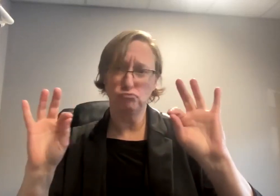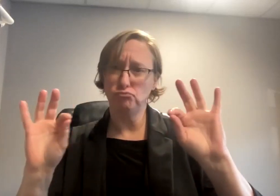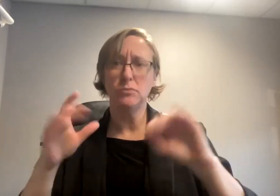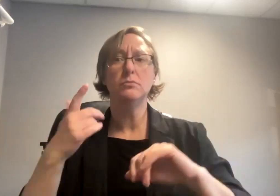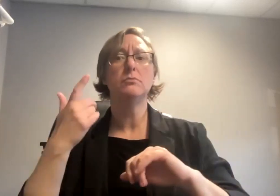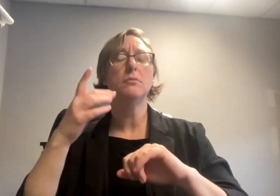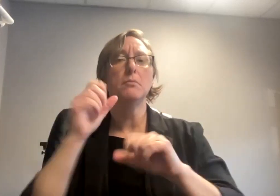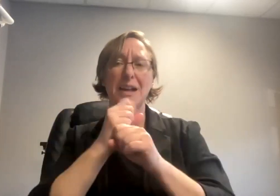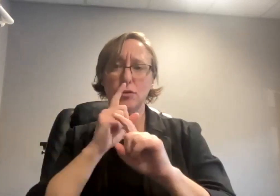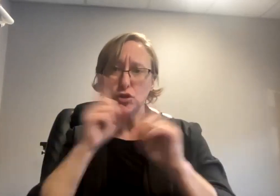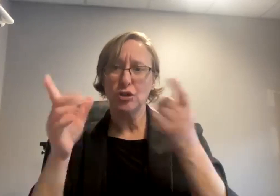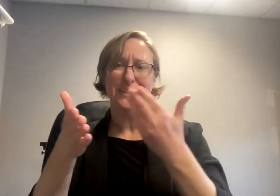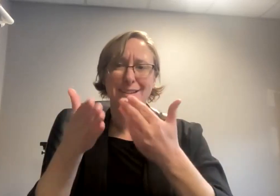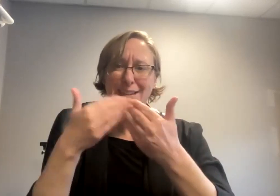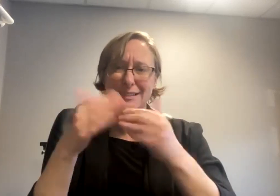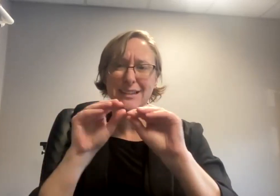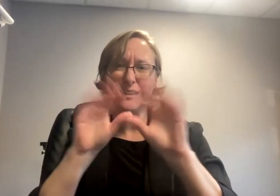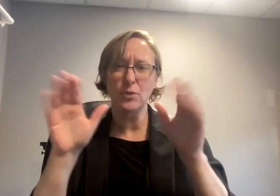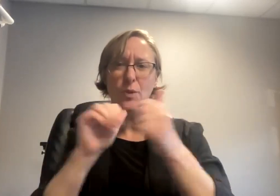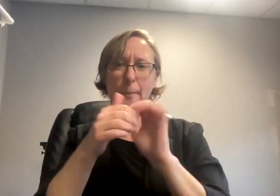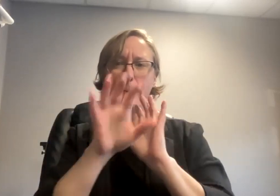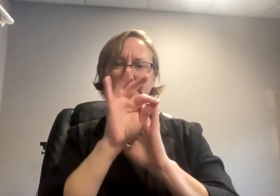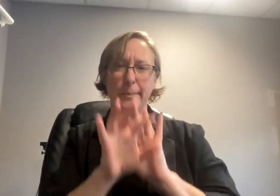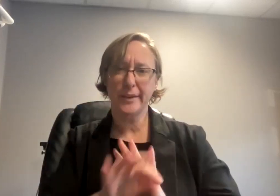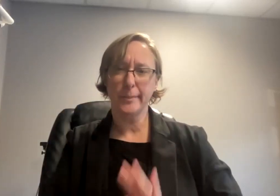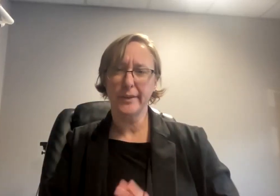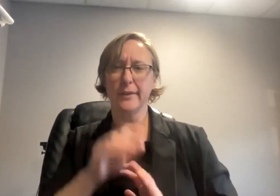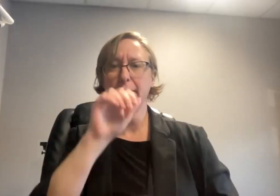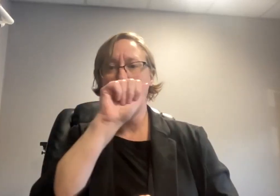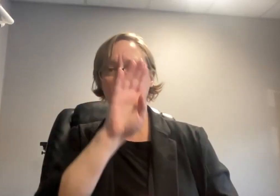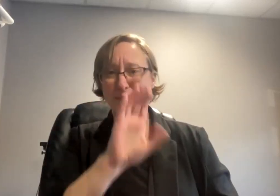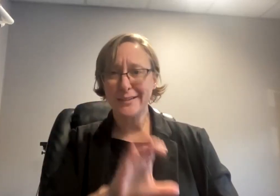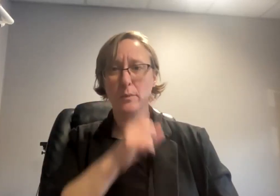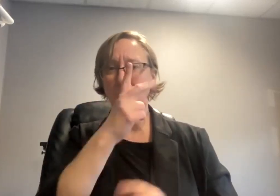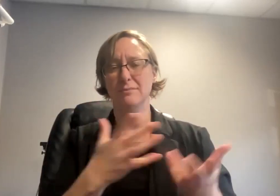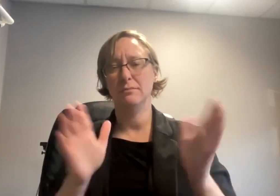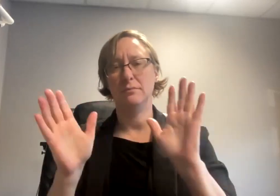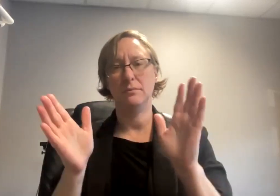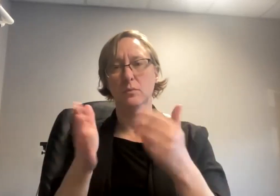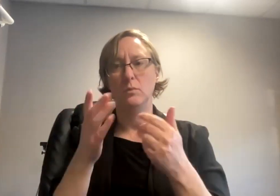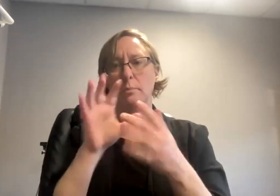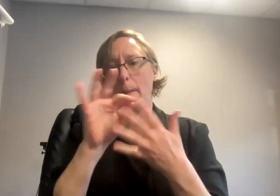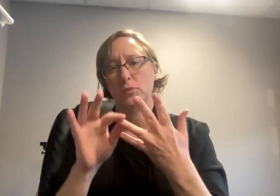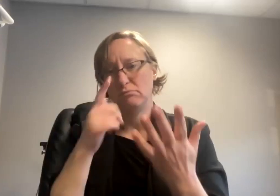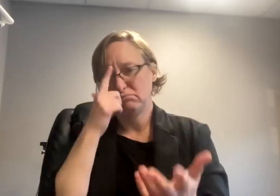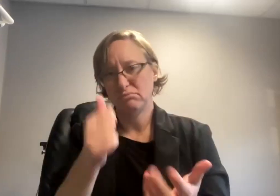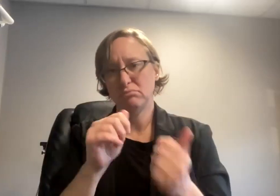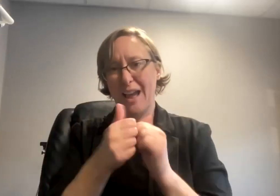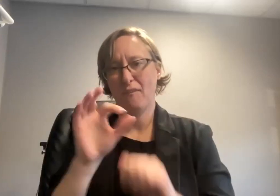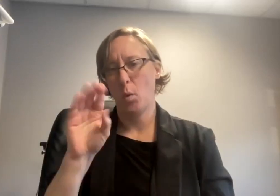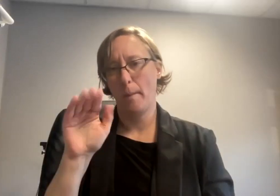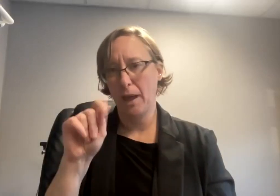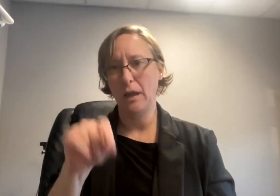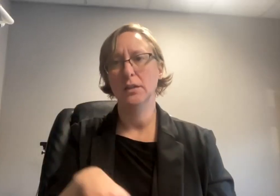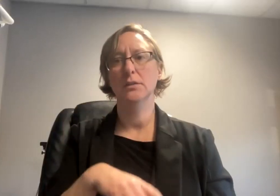So 7 for each group sounds great. let's go through and have, it